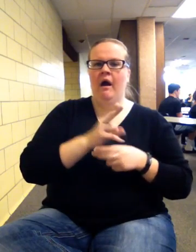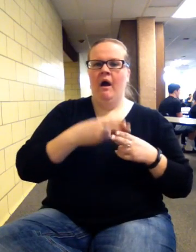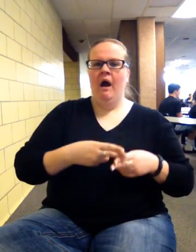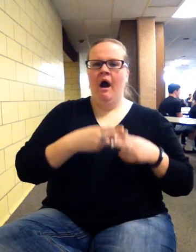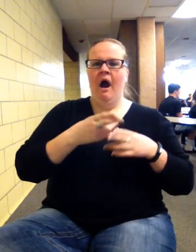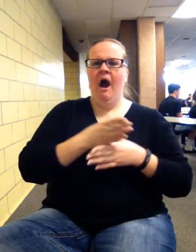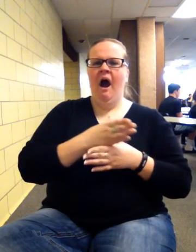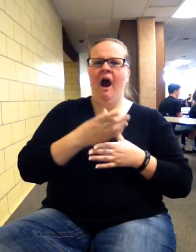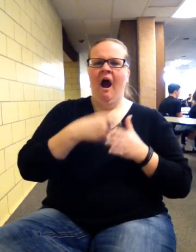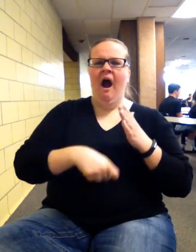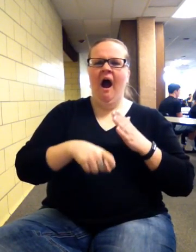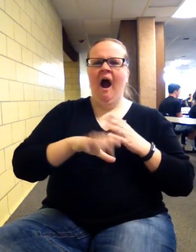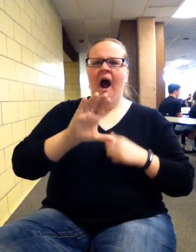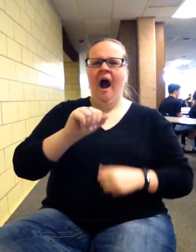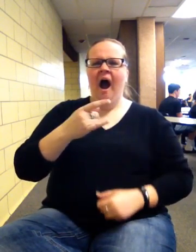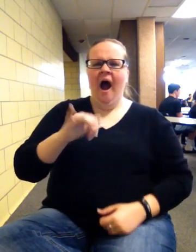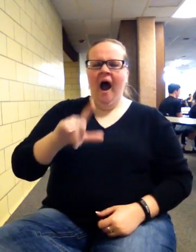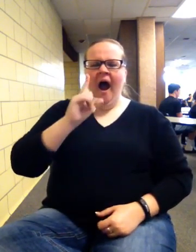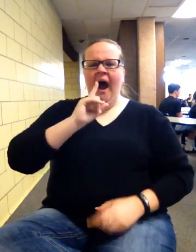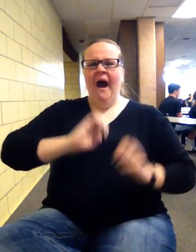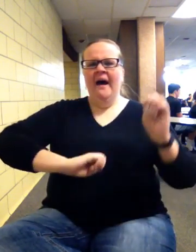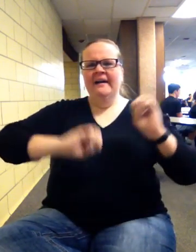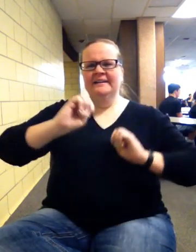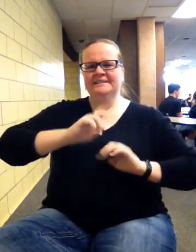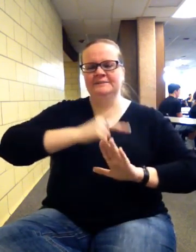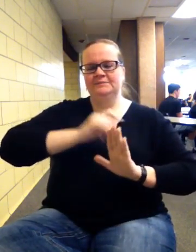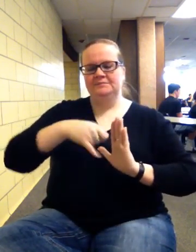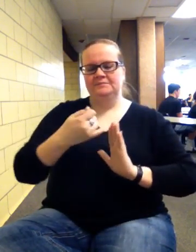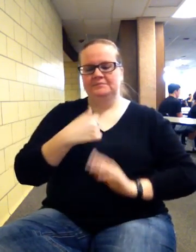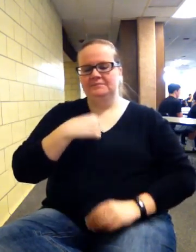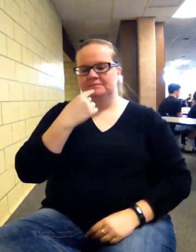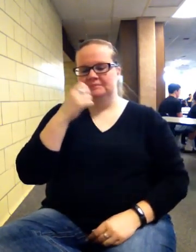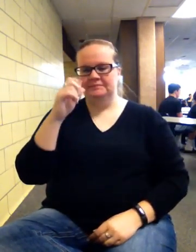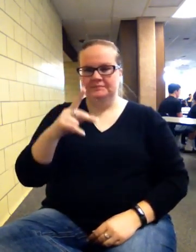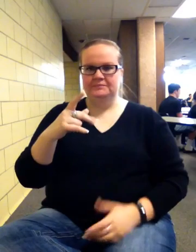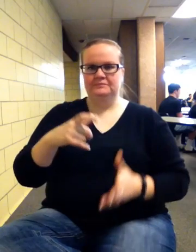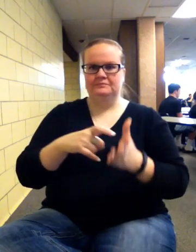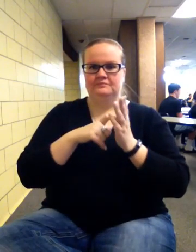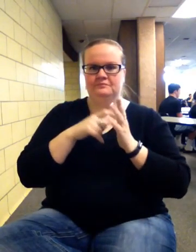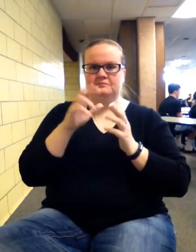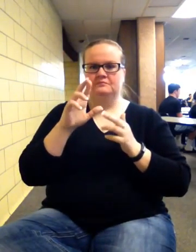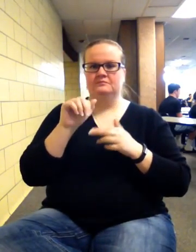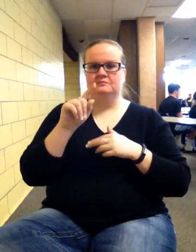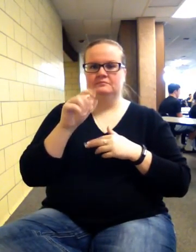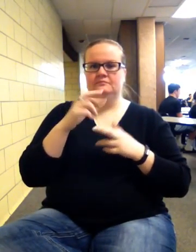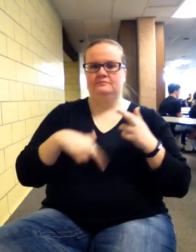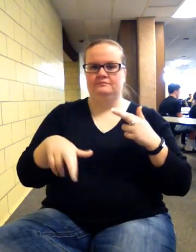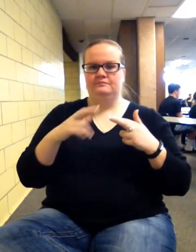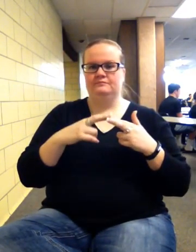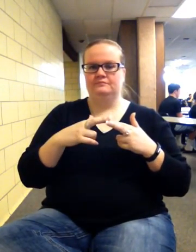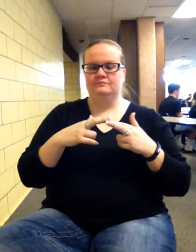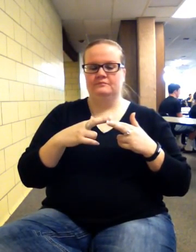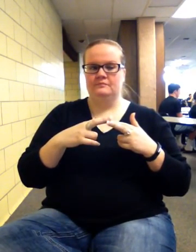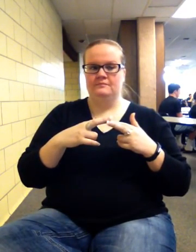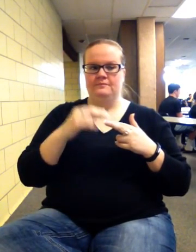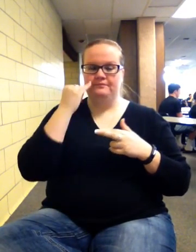capital for evaluating projects. So we're saying, okay, the required rate of return, or the weighted average cost of capital, if we were going to